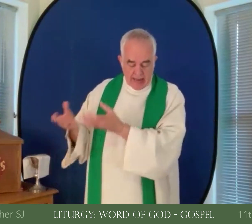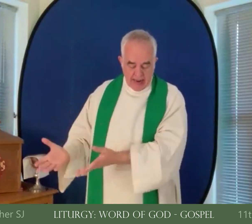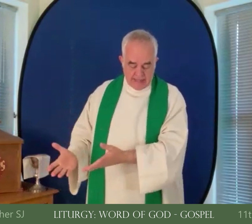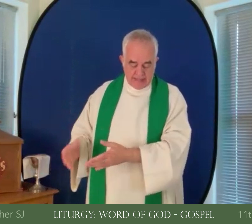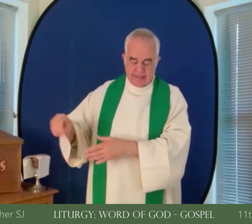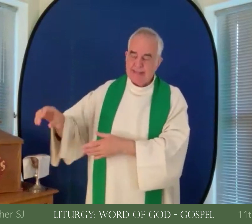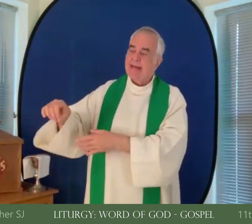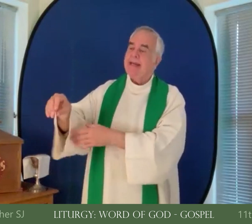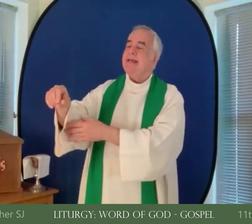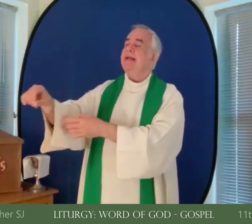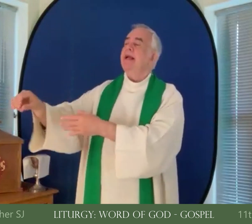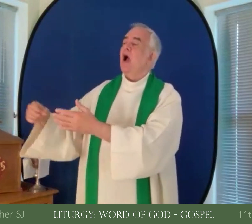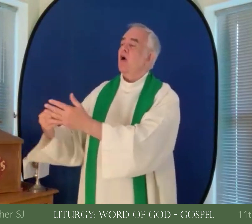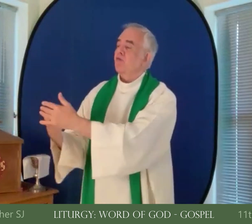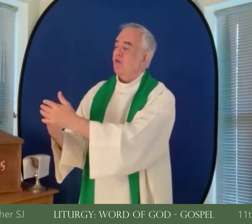lets the seed grow.